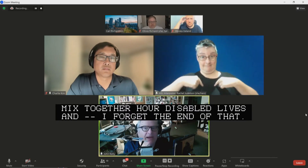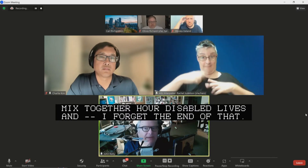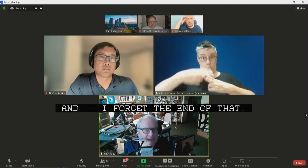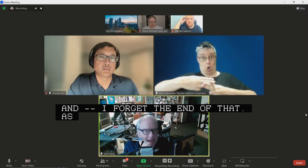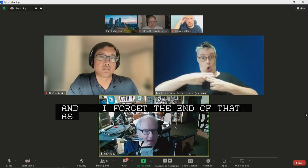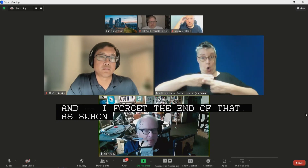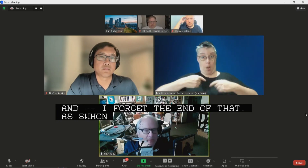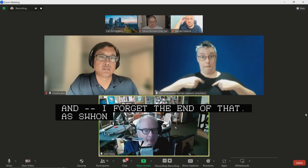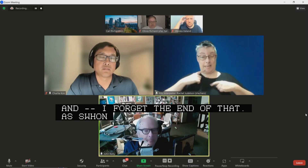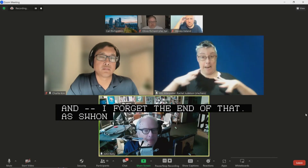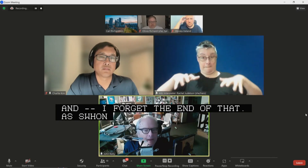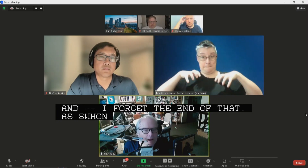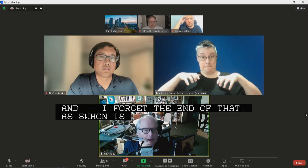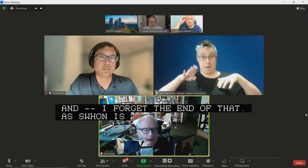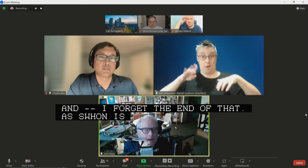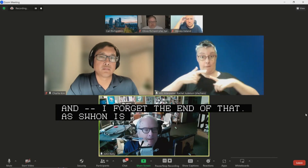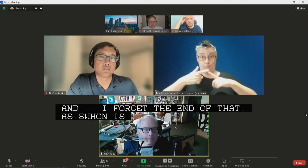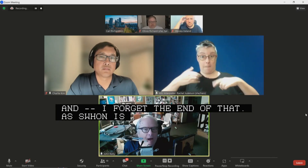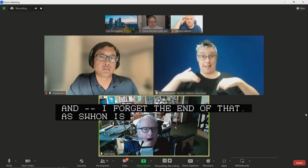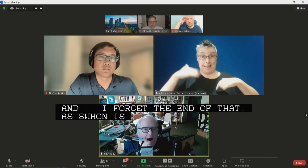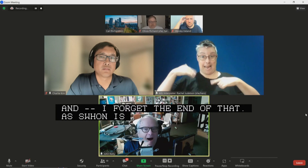the neck down,